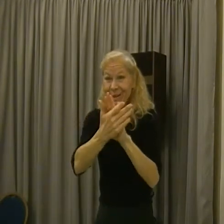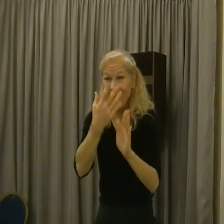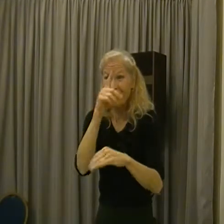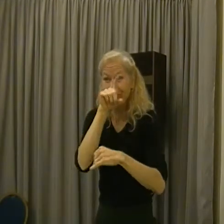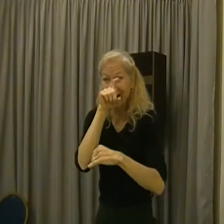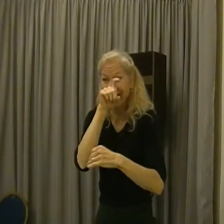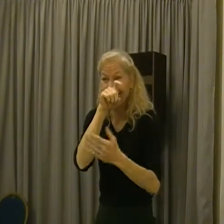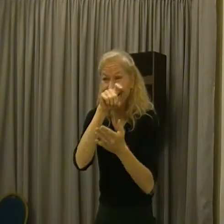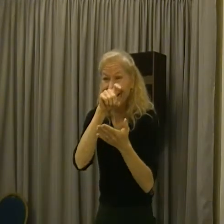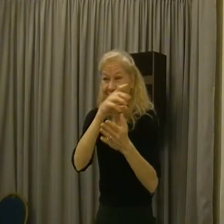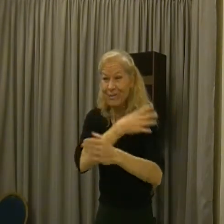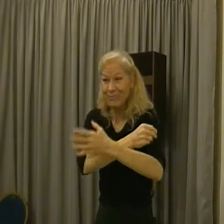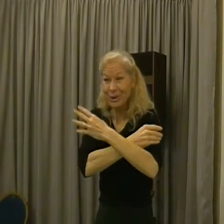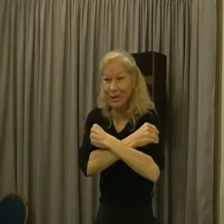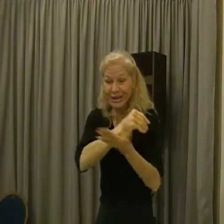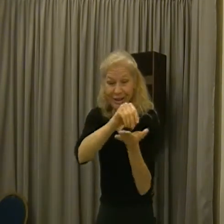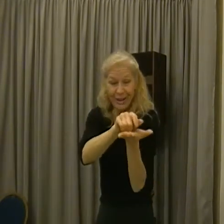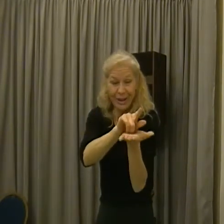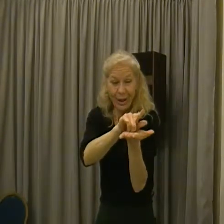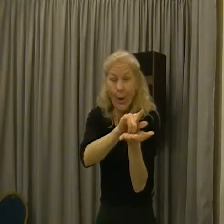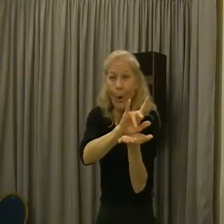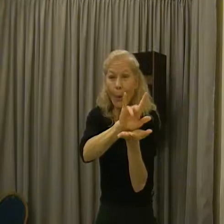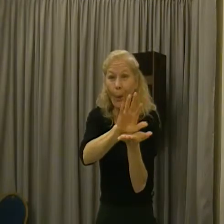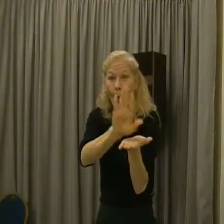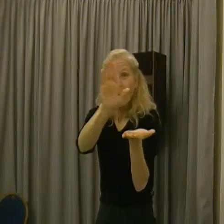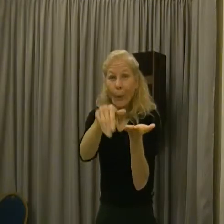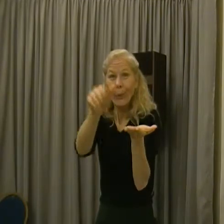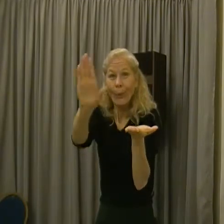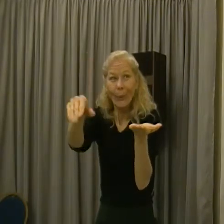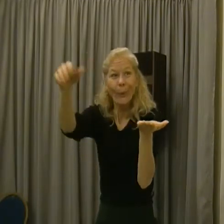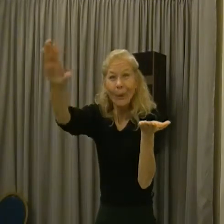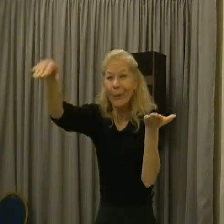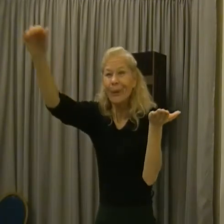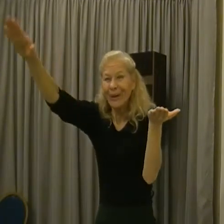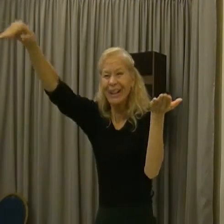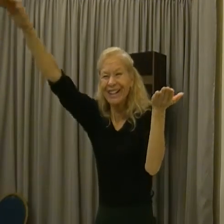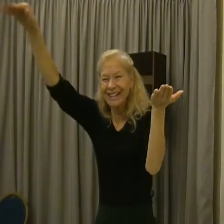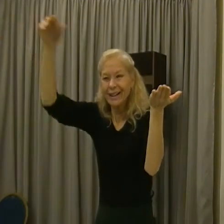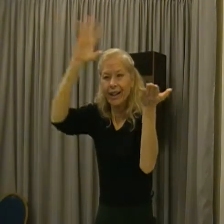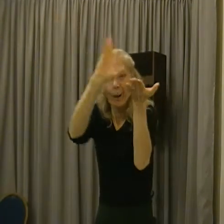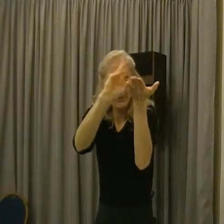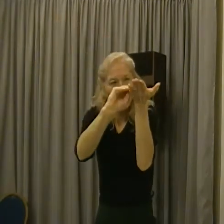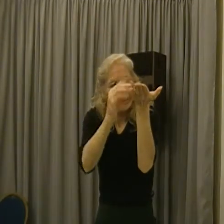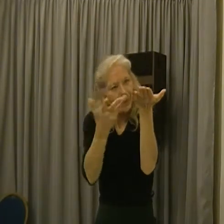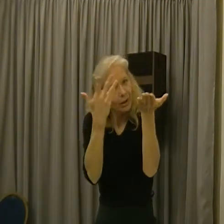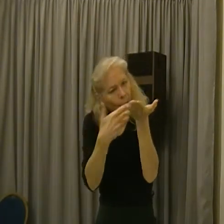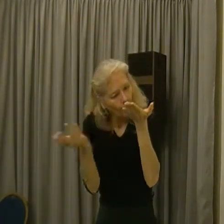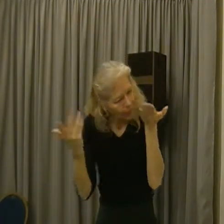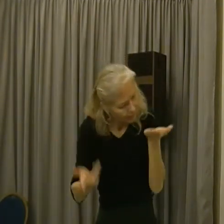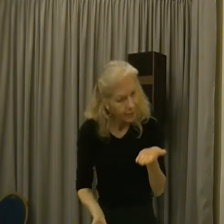about riches. "We brought nothing into this world, and it is what? Certain. We can carry nothing